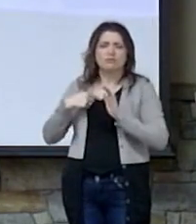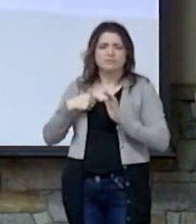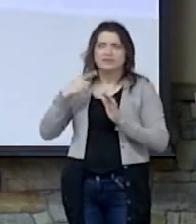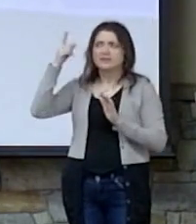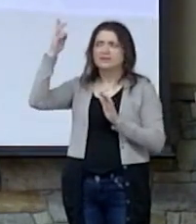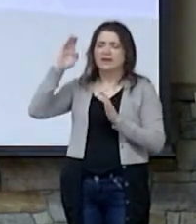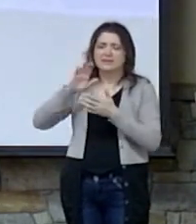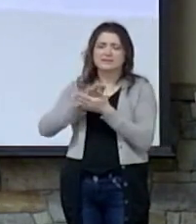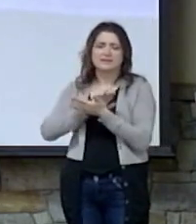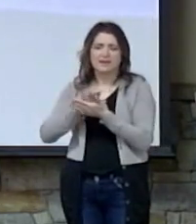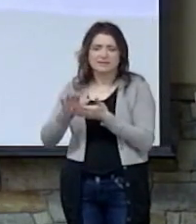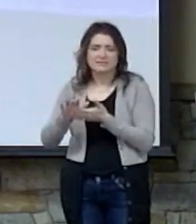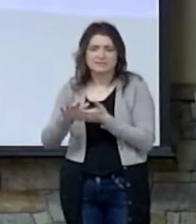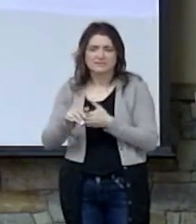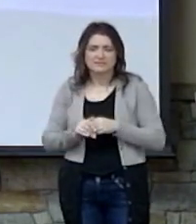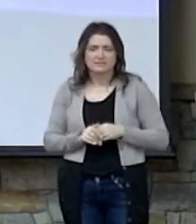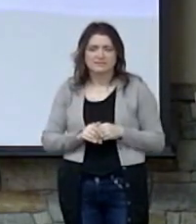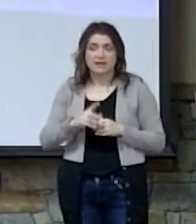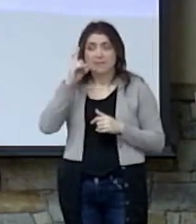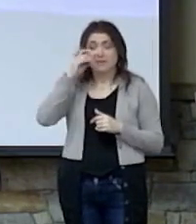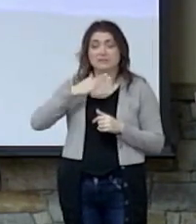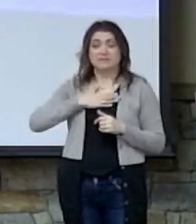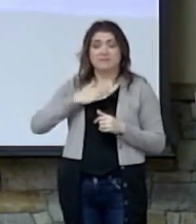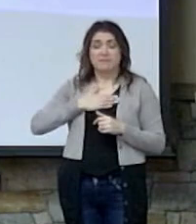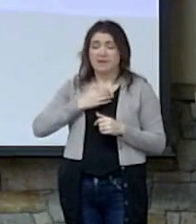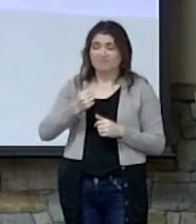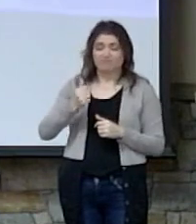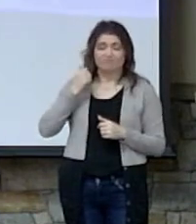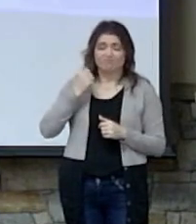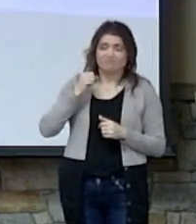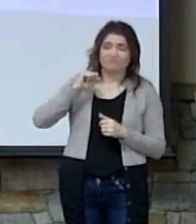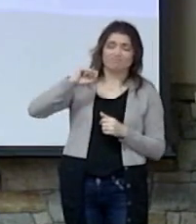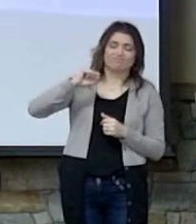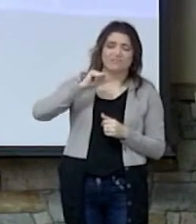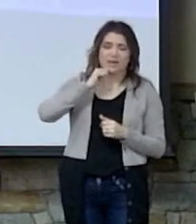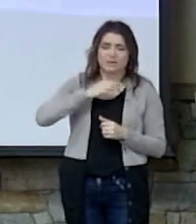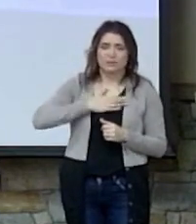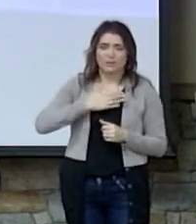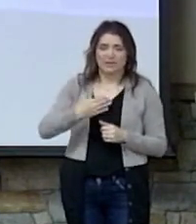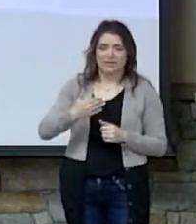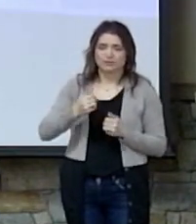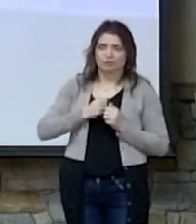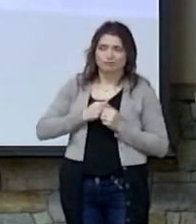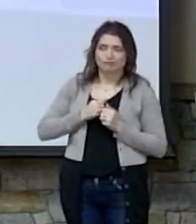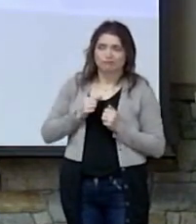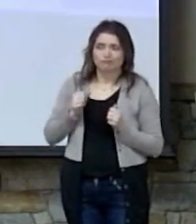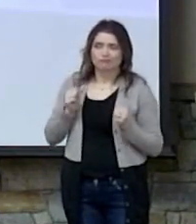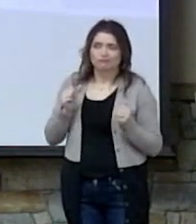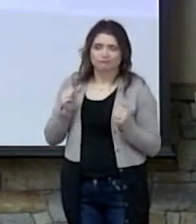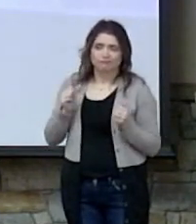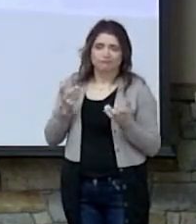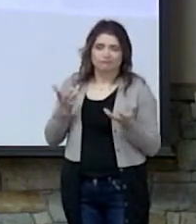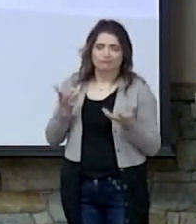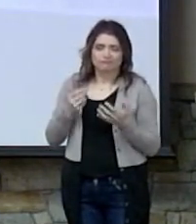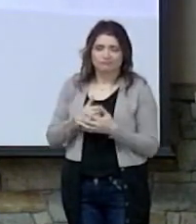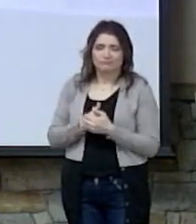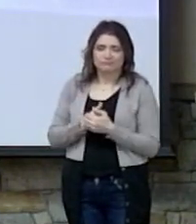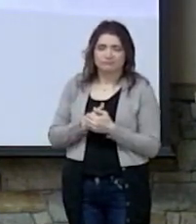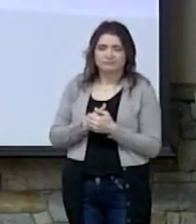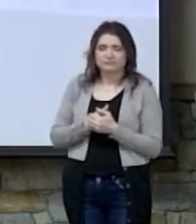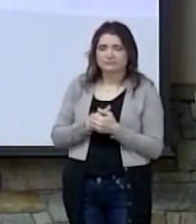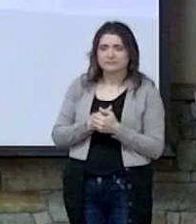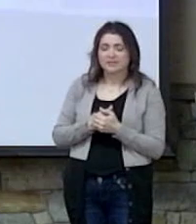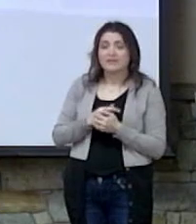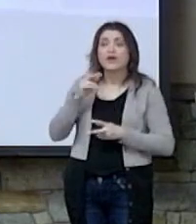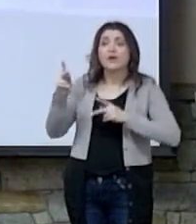me because of my unwillingness maybe to just open myself up? You see, there are people